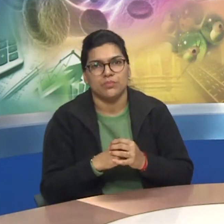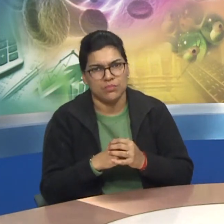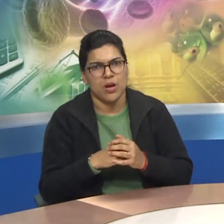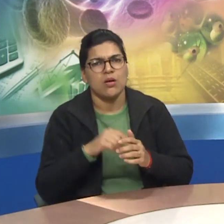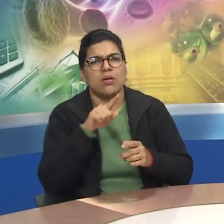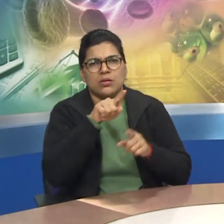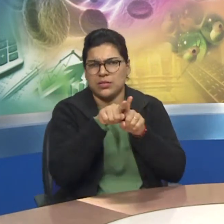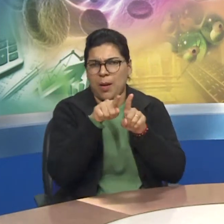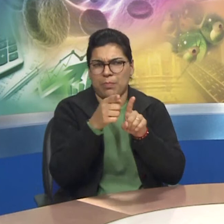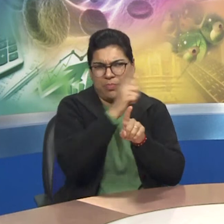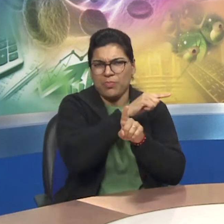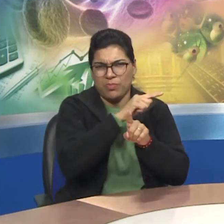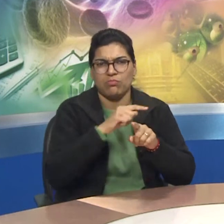12th word,